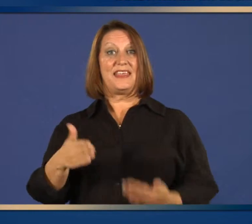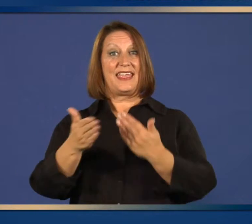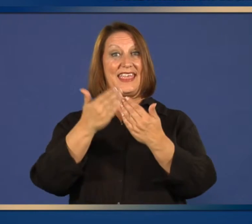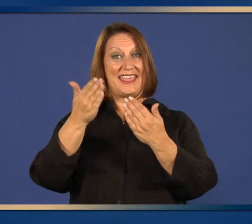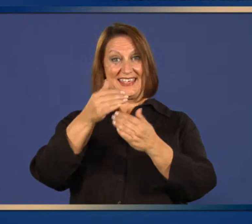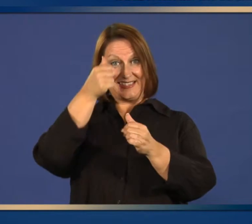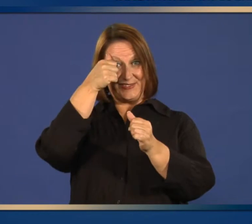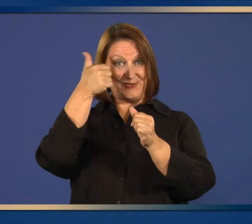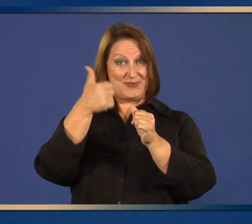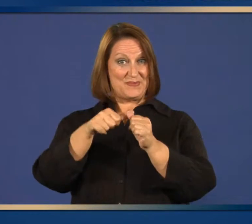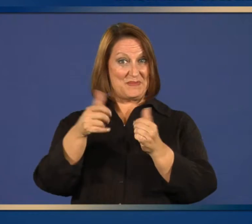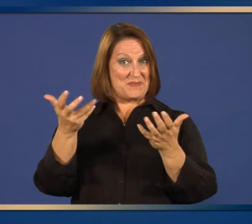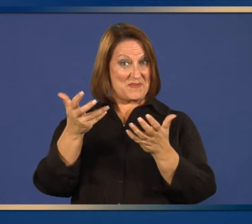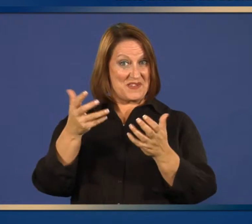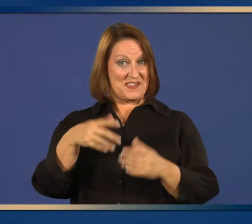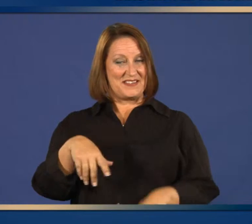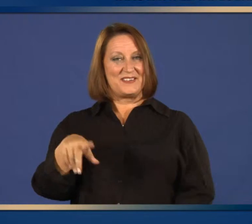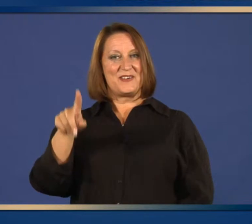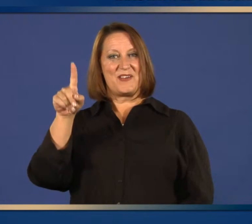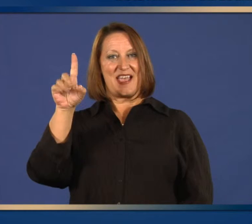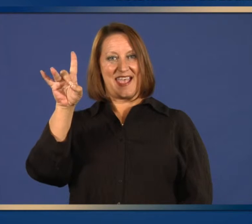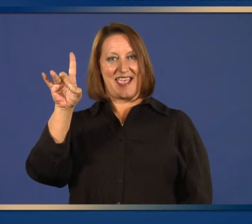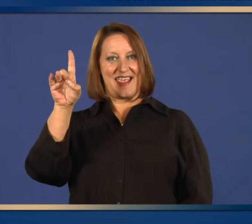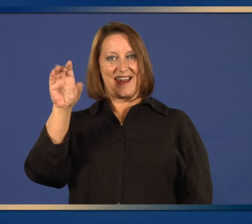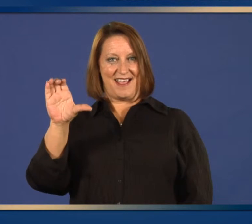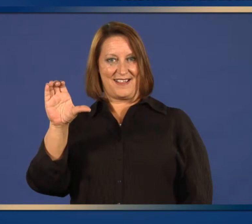1-800-232-4636. That's